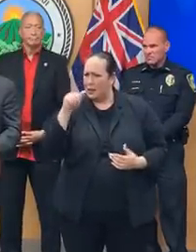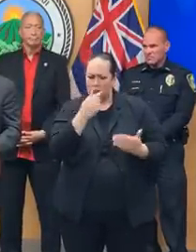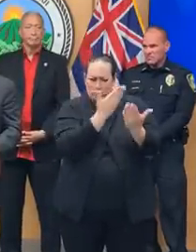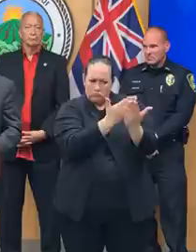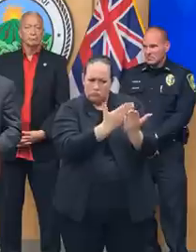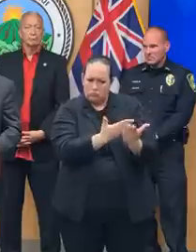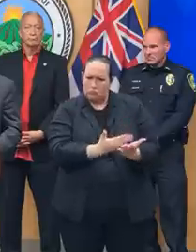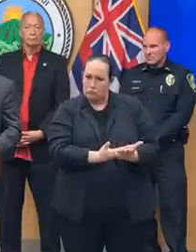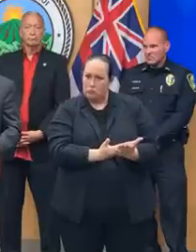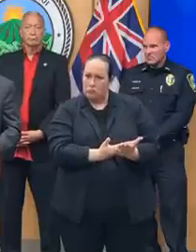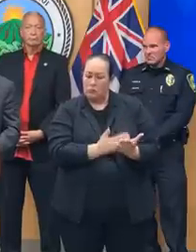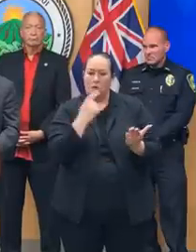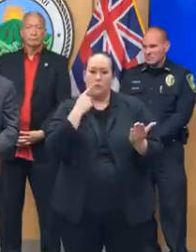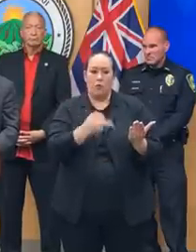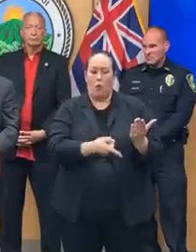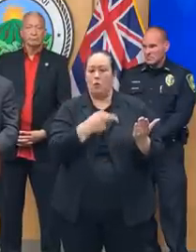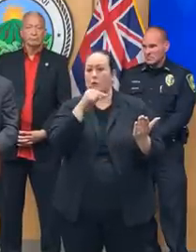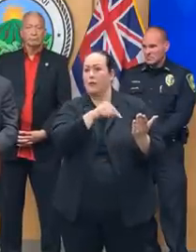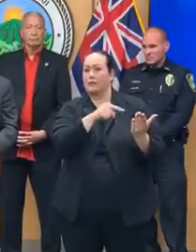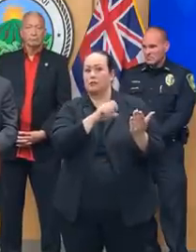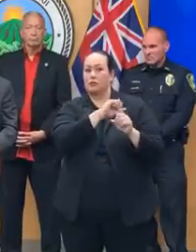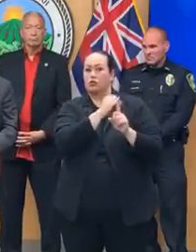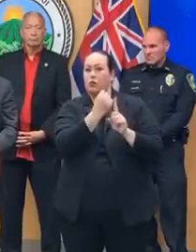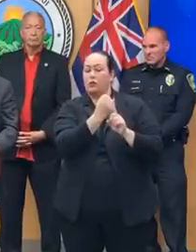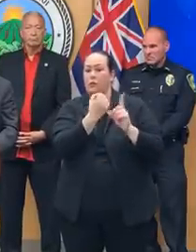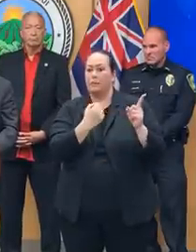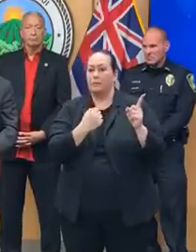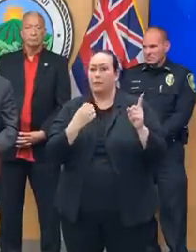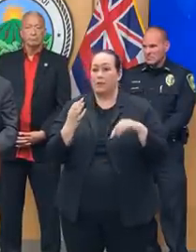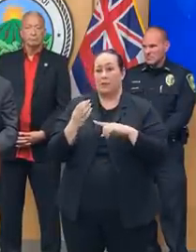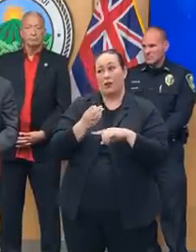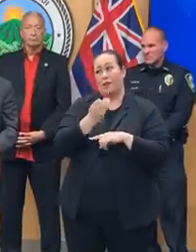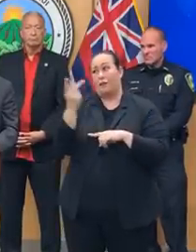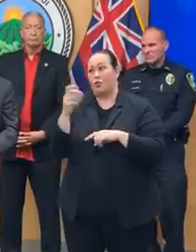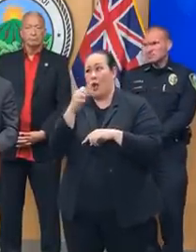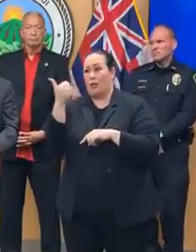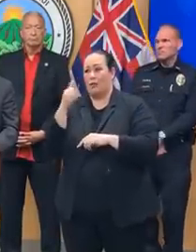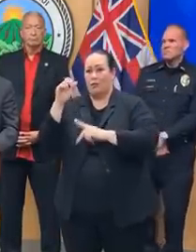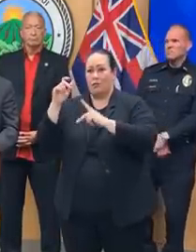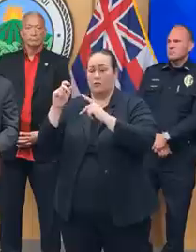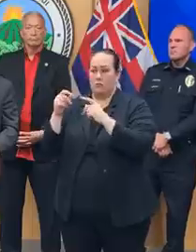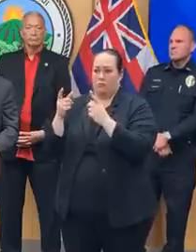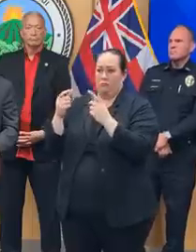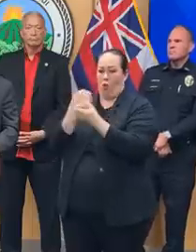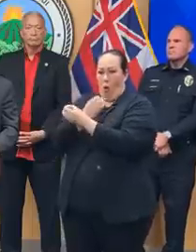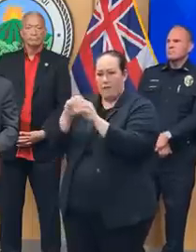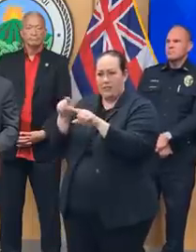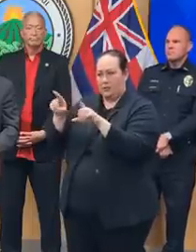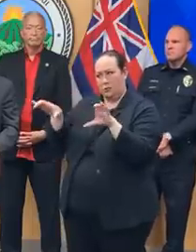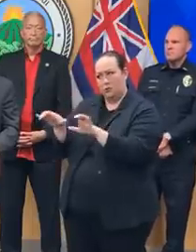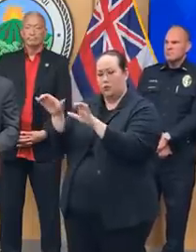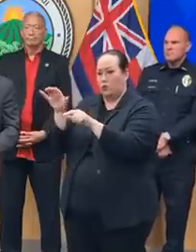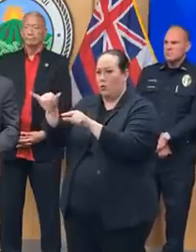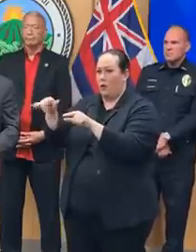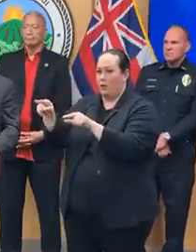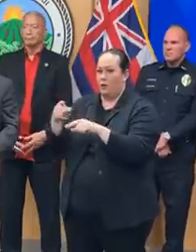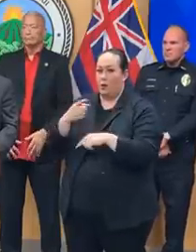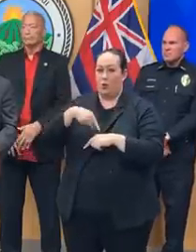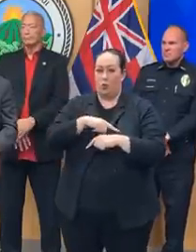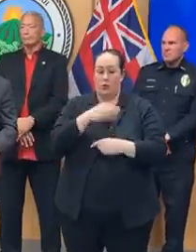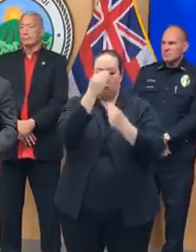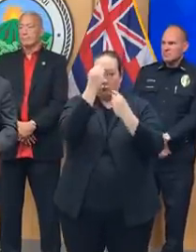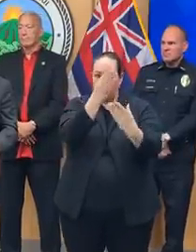on these crises. Very few other municipalities do that kind of thing. We give you